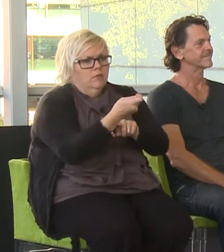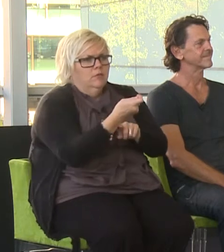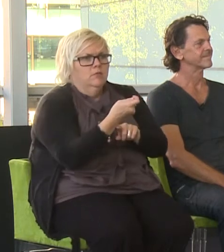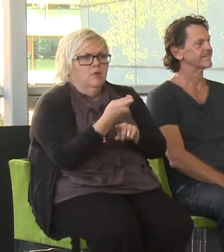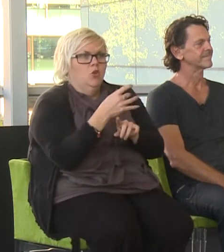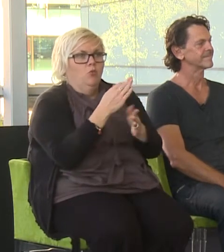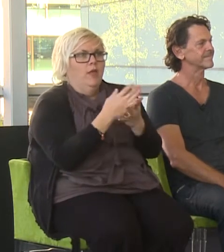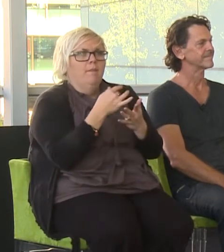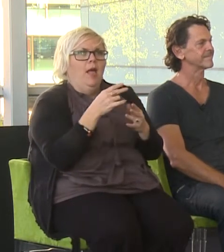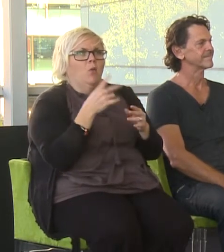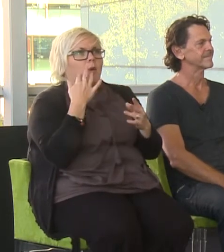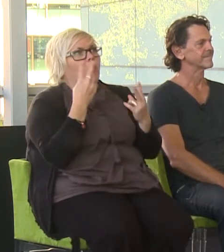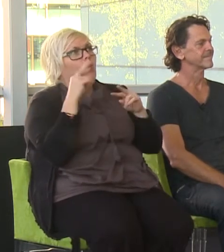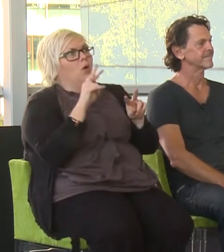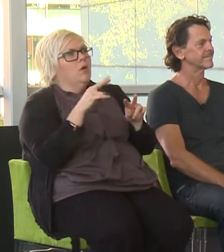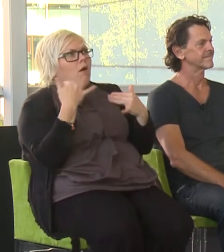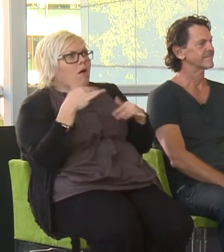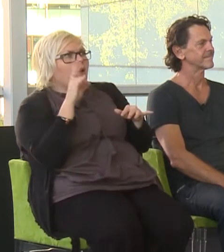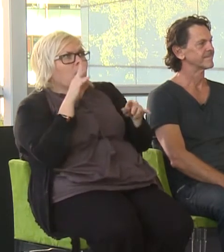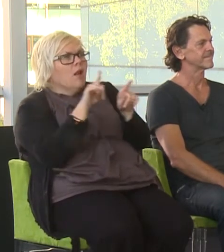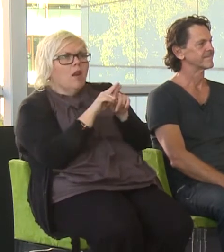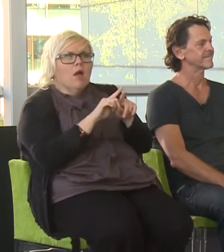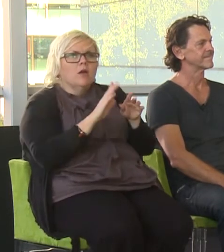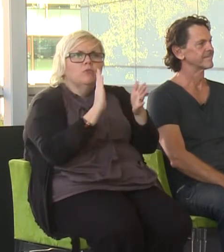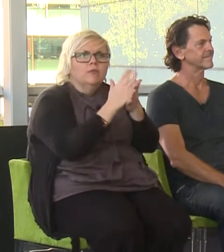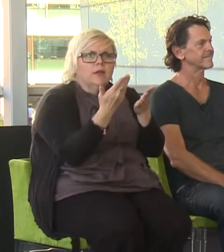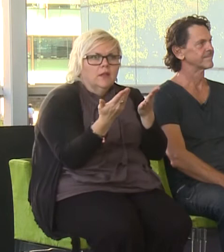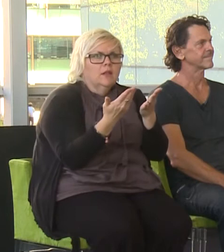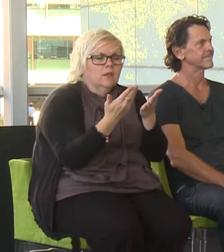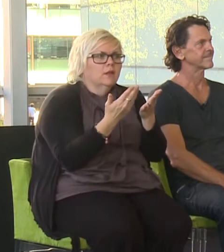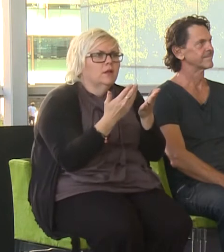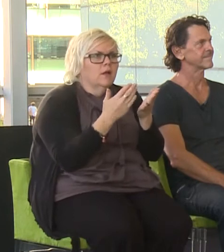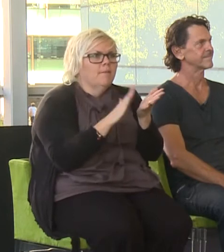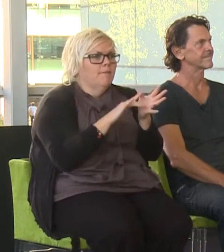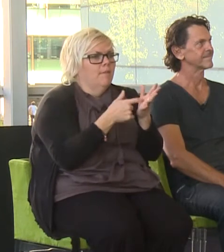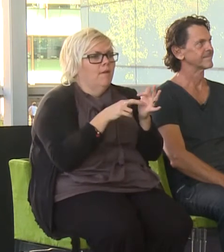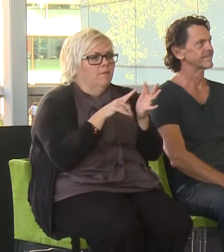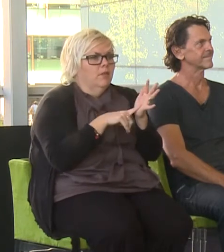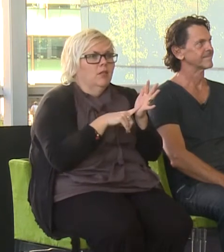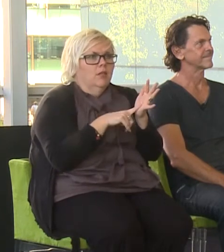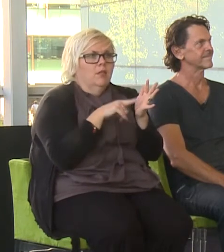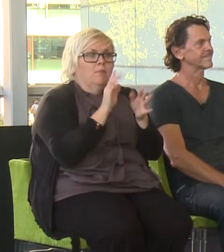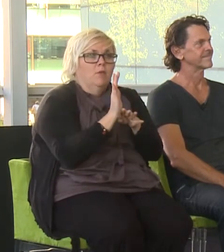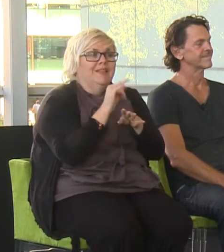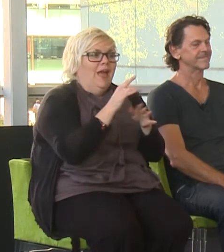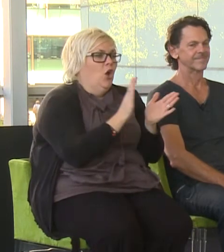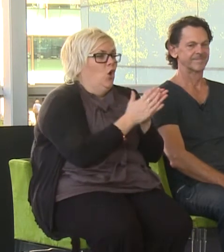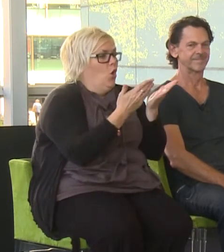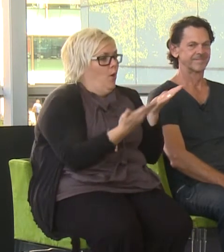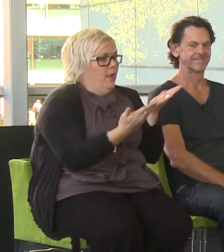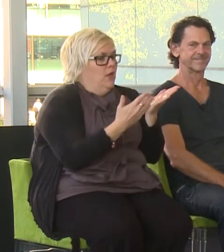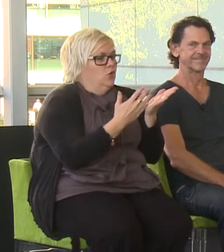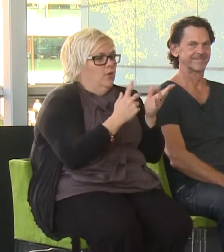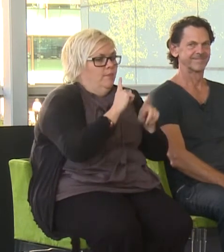to you, the audience, as real. Marvel movies are comics brought to life. They are age-old, good